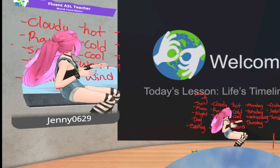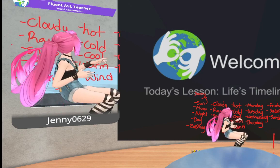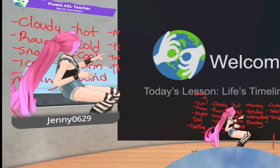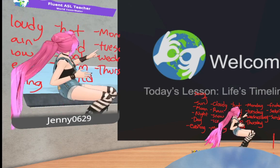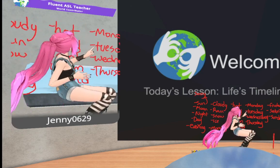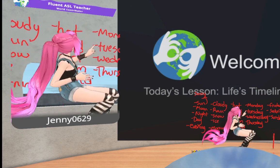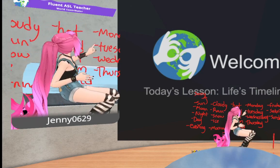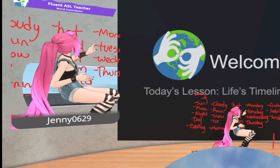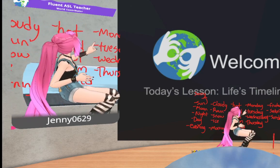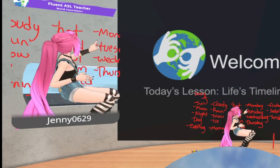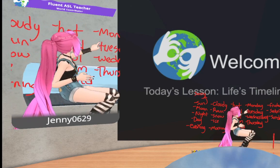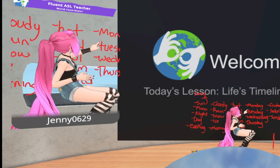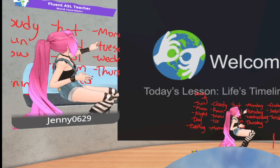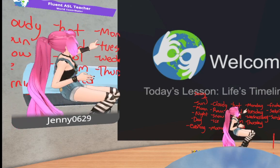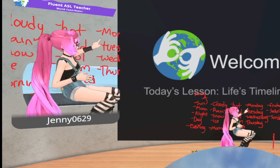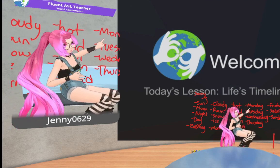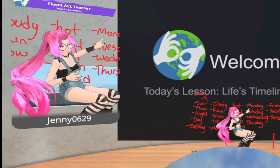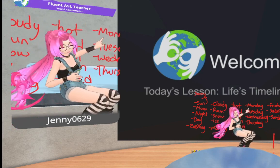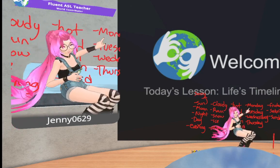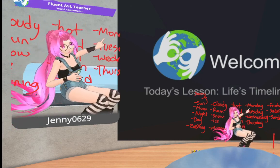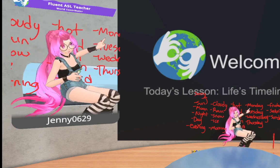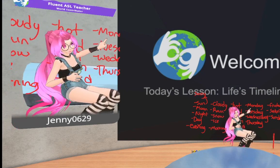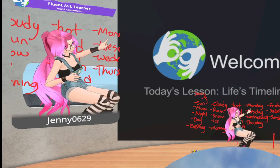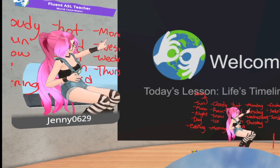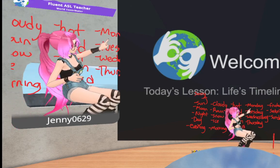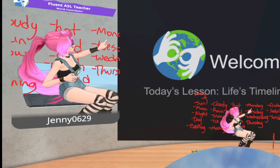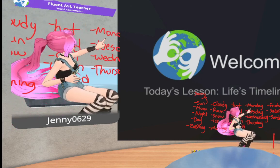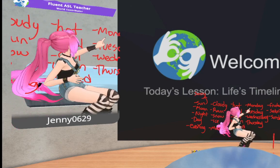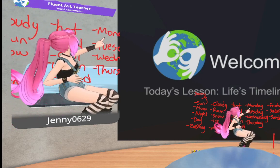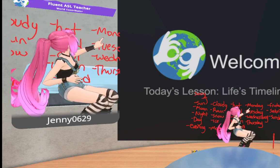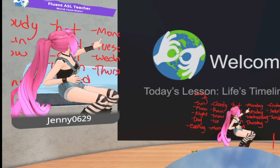deal? Okay, so smoothie being made.